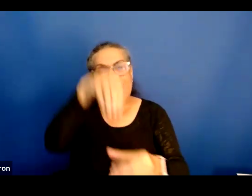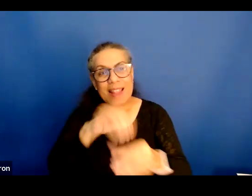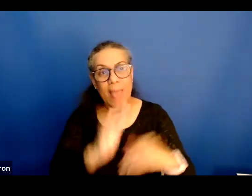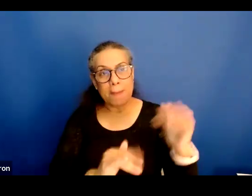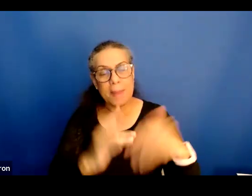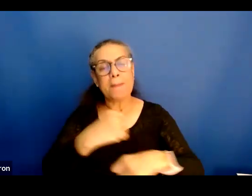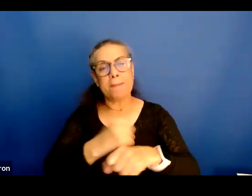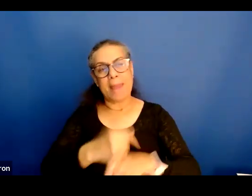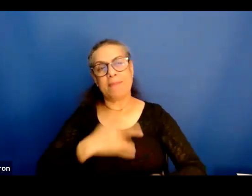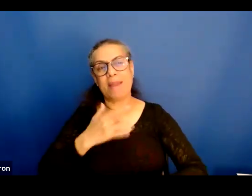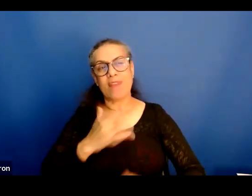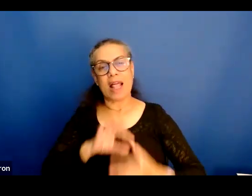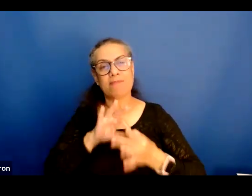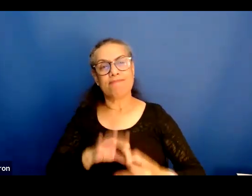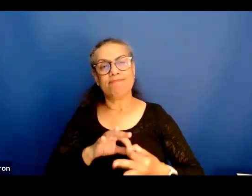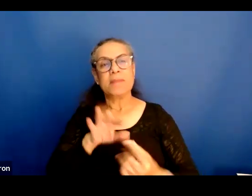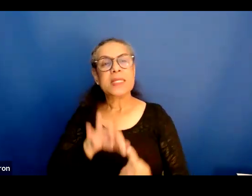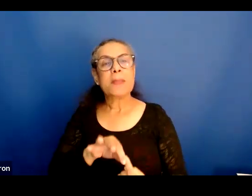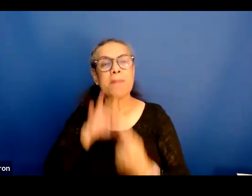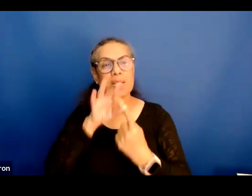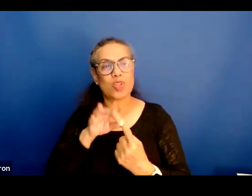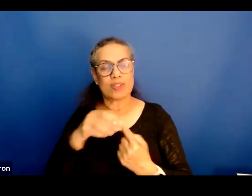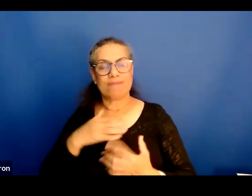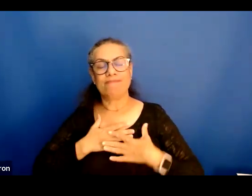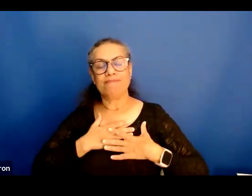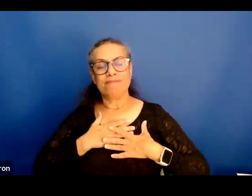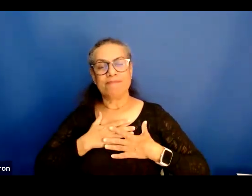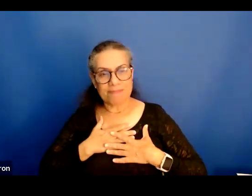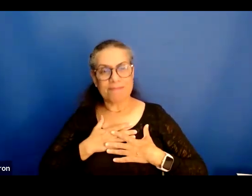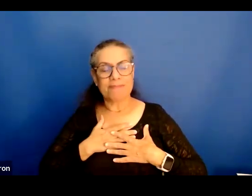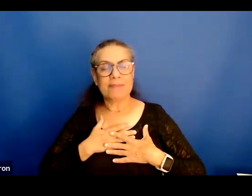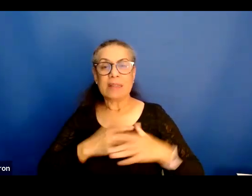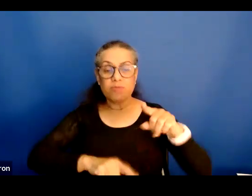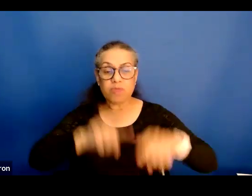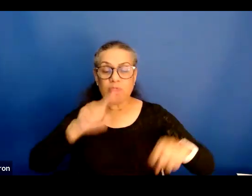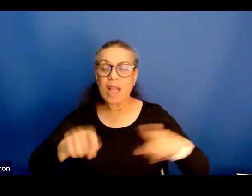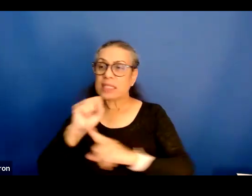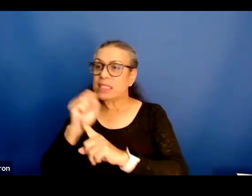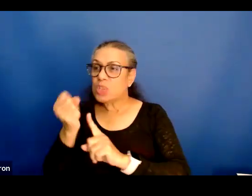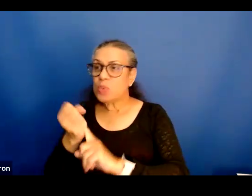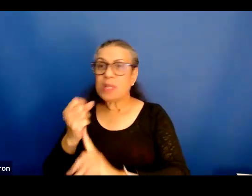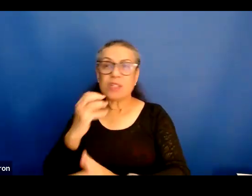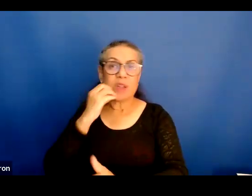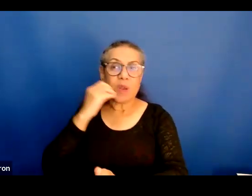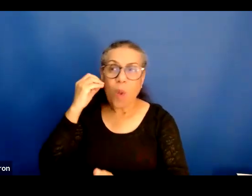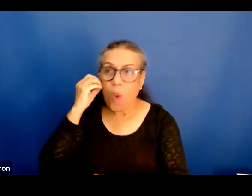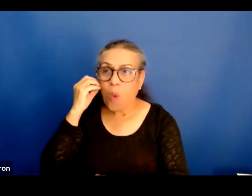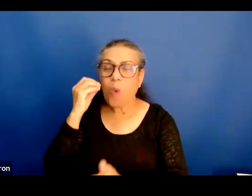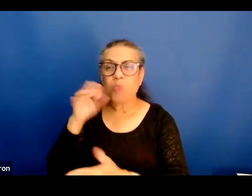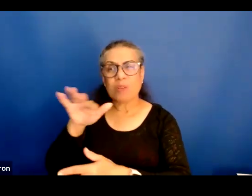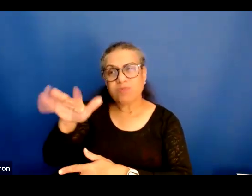us feel special. The different circumstances is in our home weren't